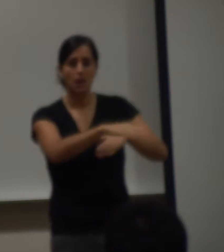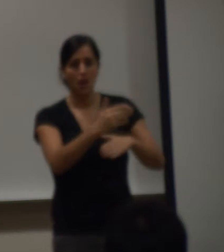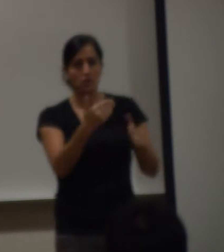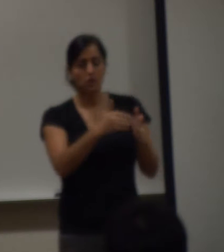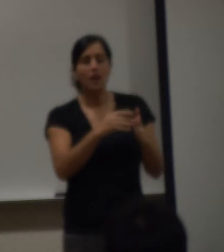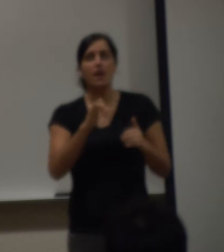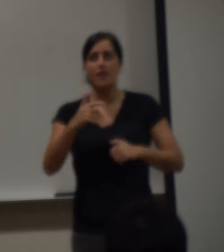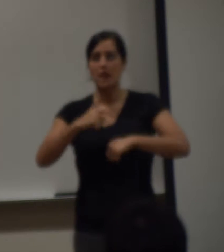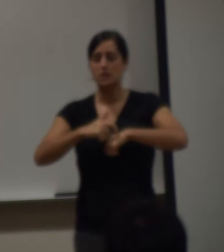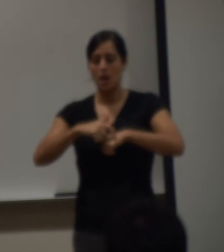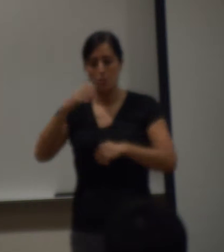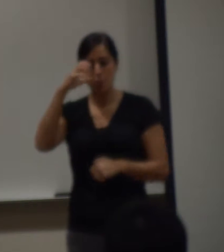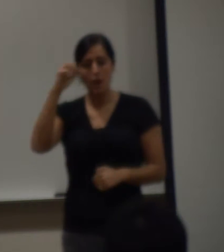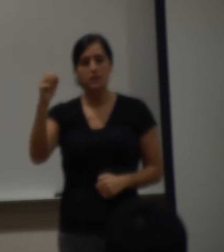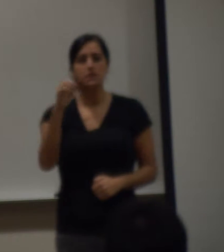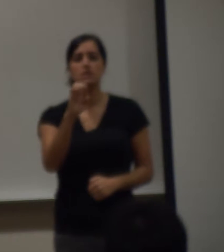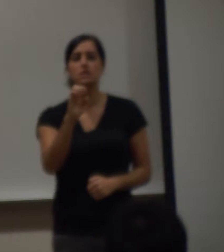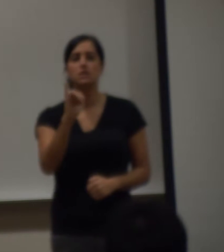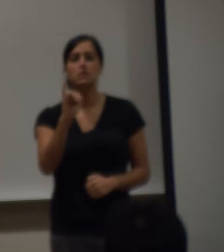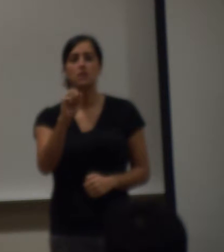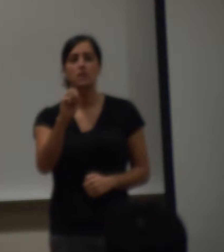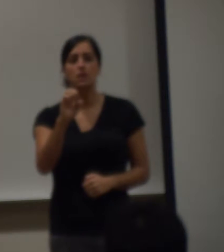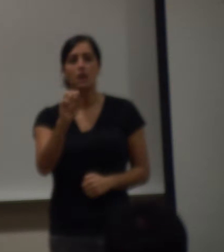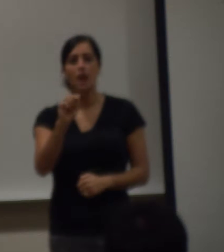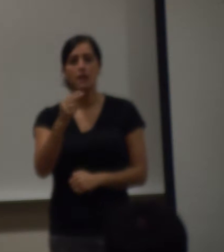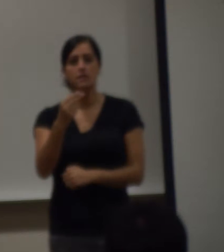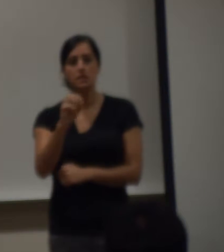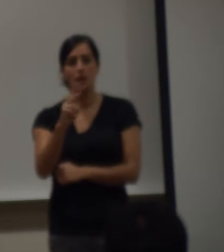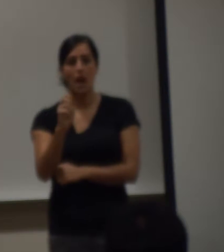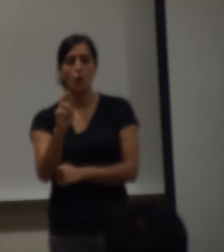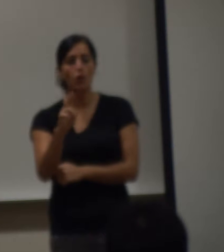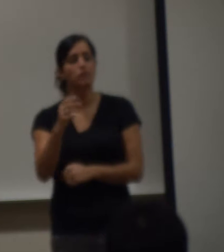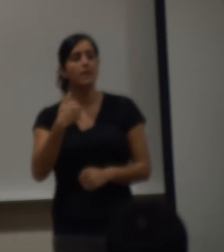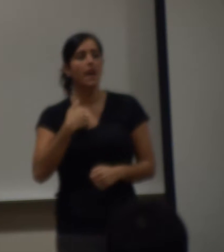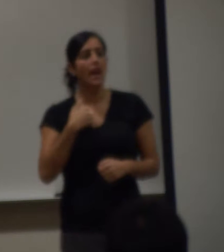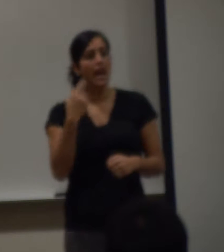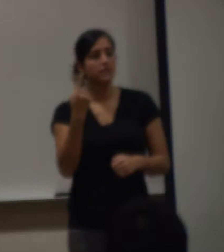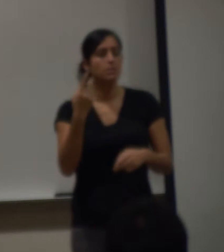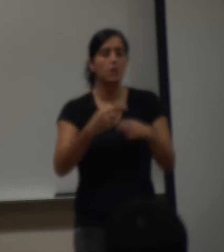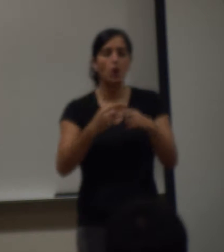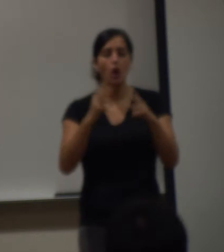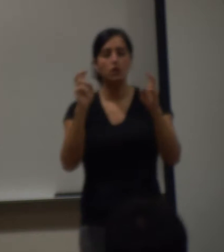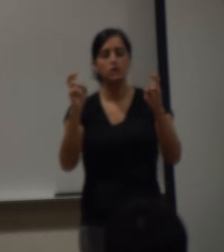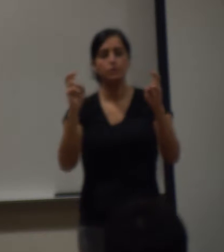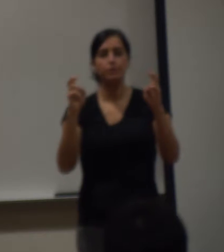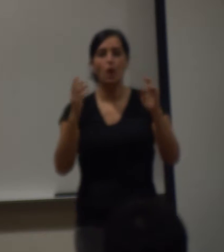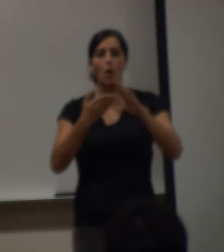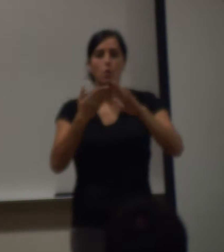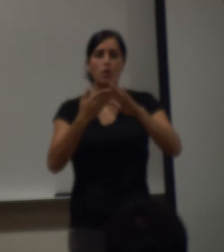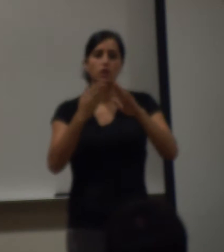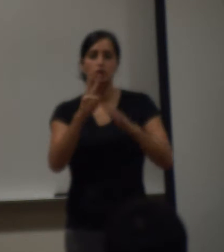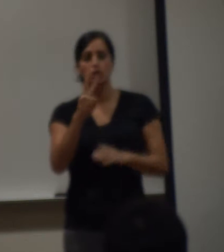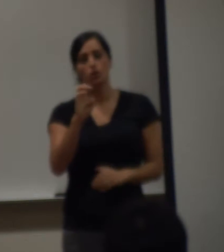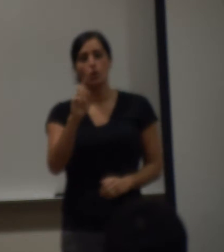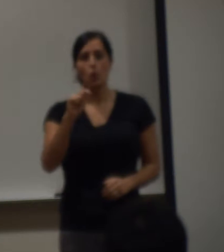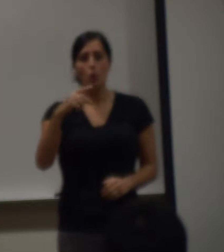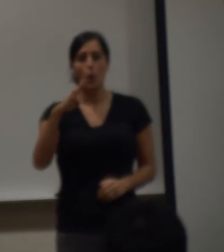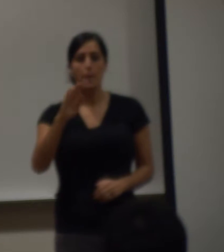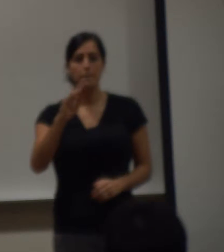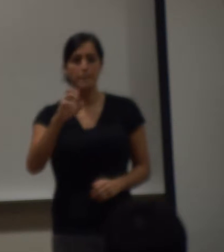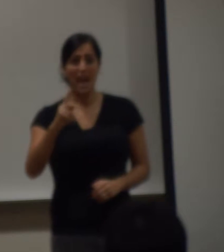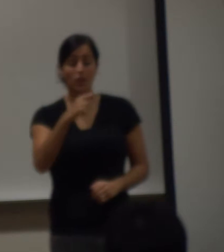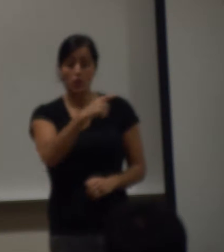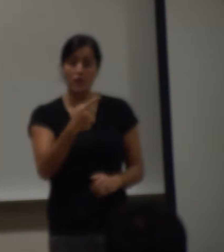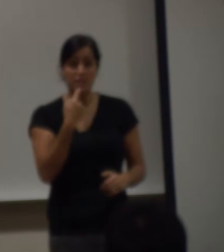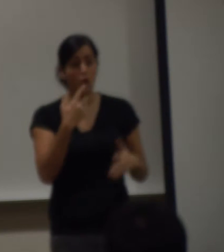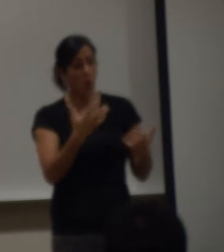President Eisenhower, with Operation Wetback. That rounded up the same people who had been so needed